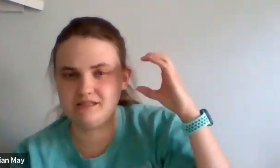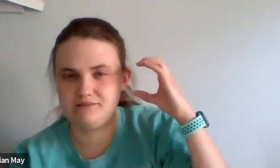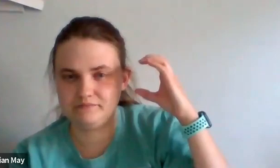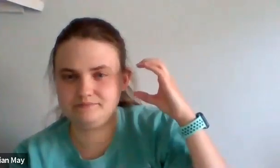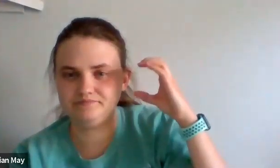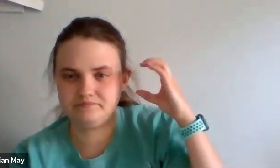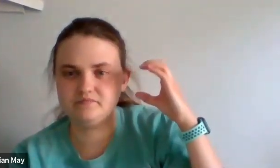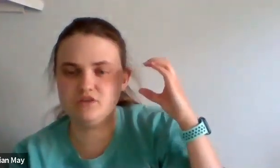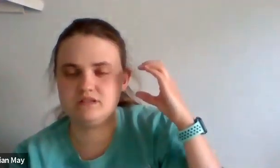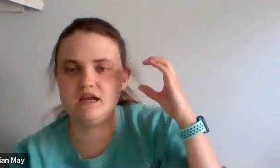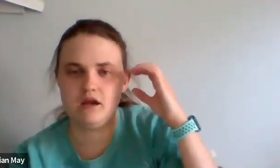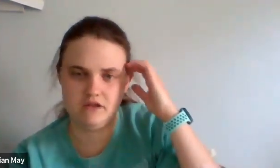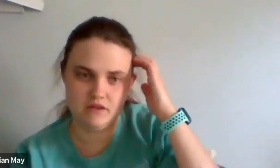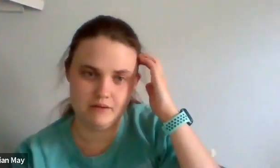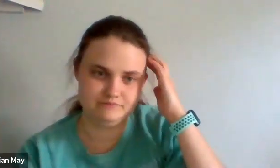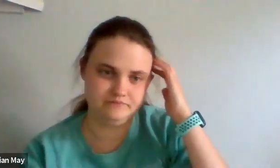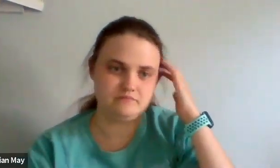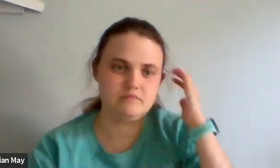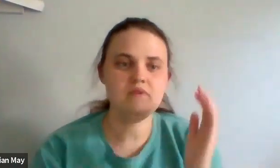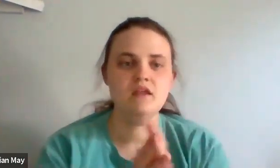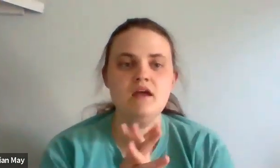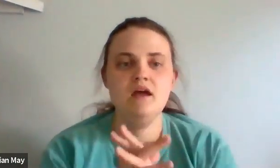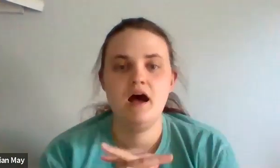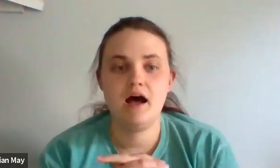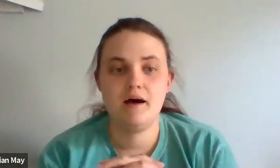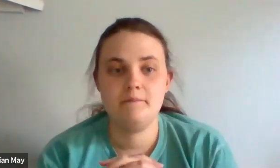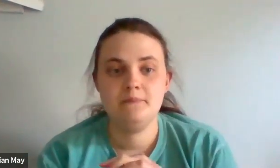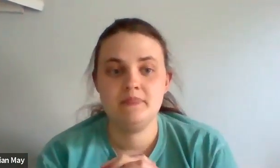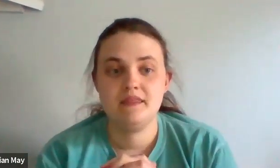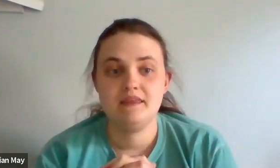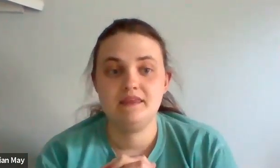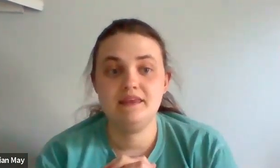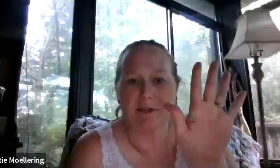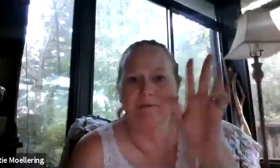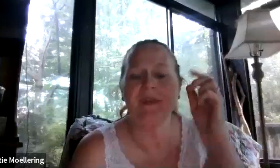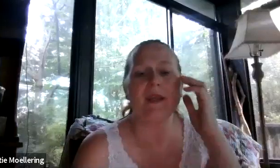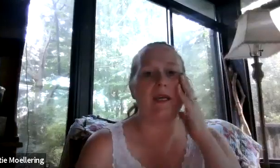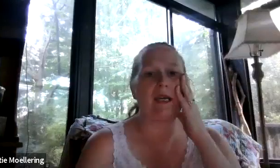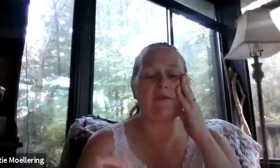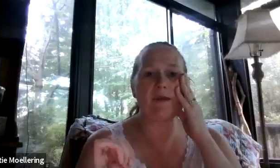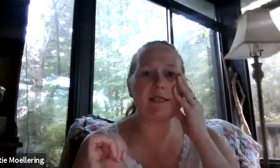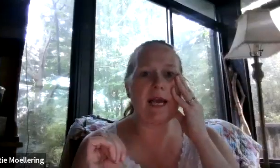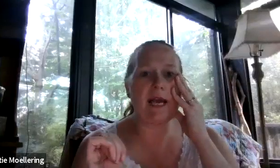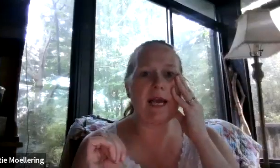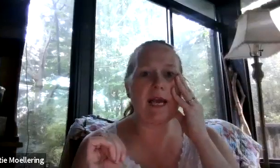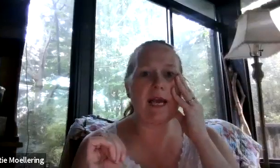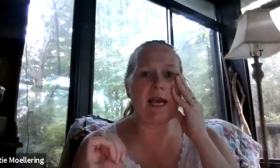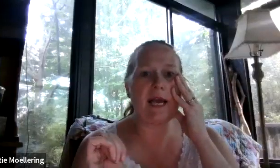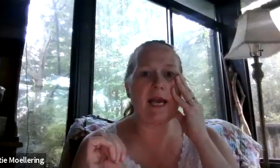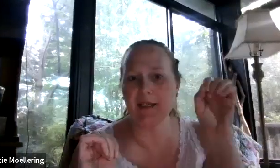cousins. So that's kind of how they do that. I have a quick question. Yeah. If I was going to say